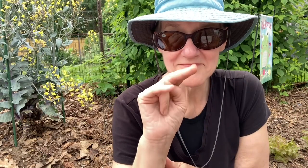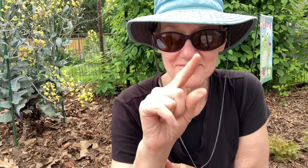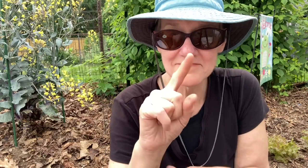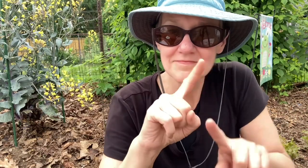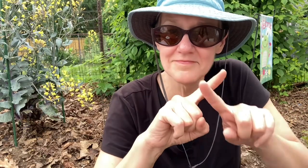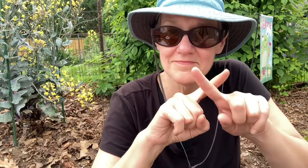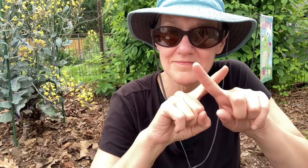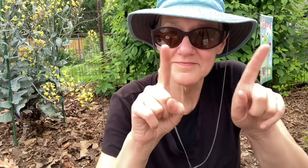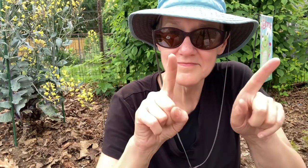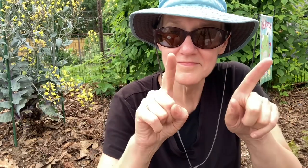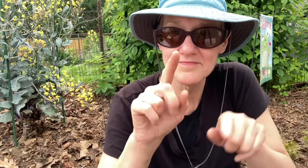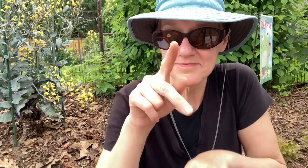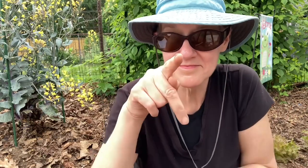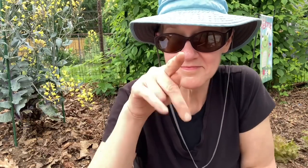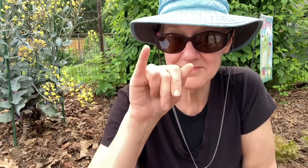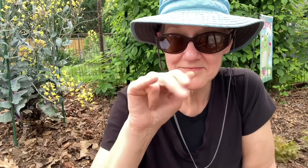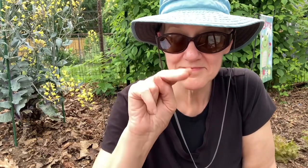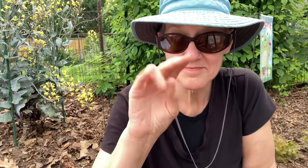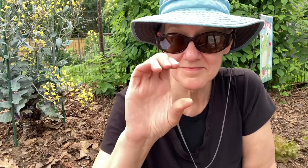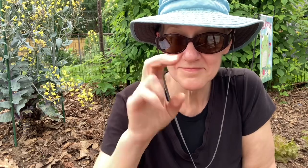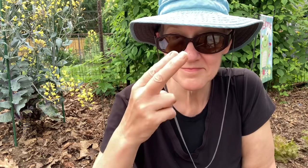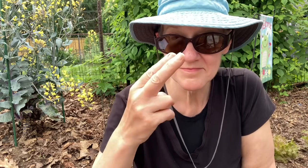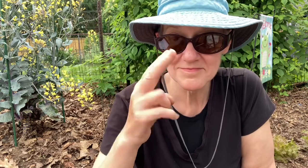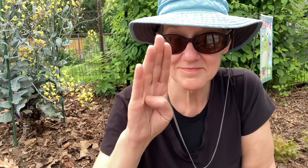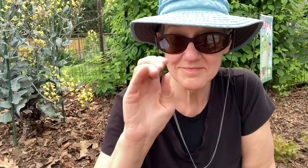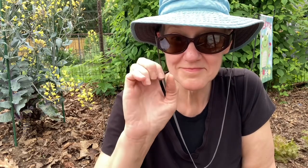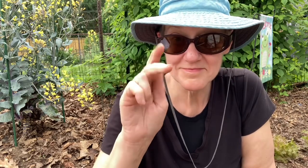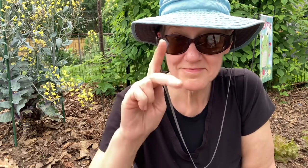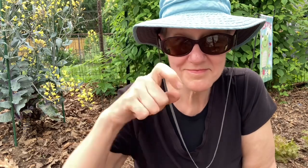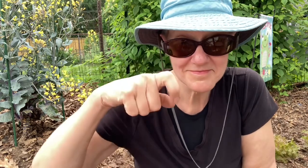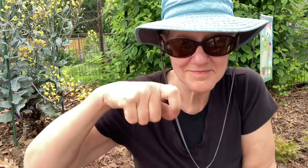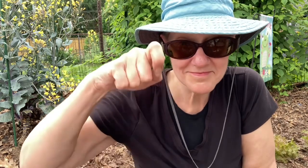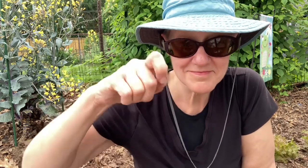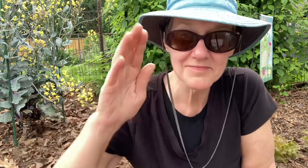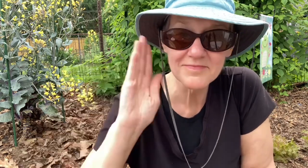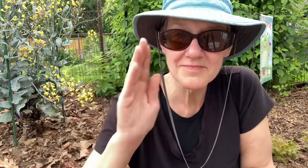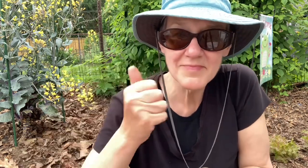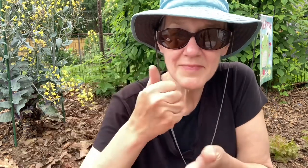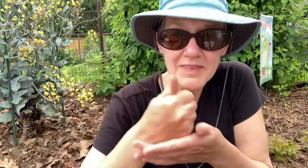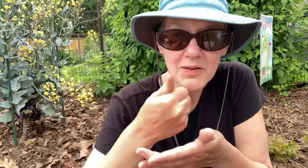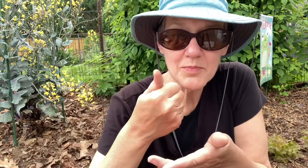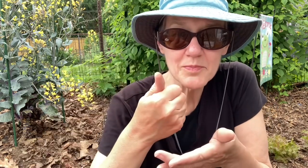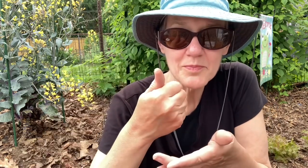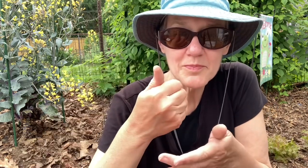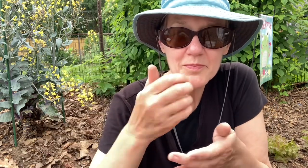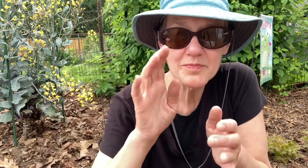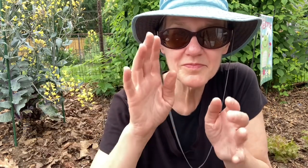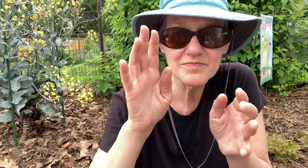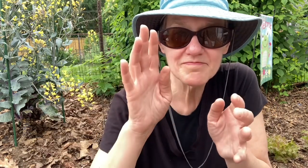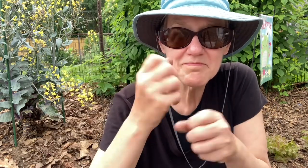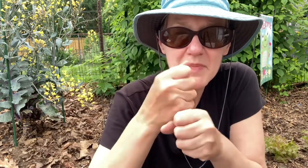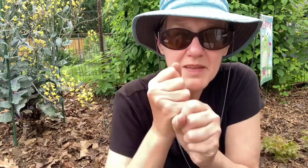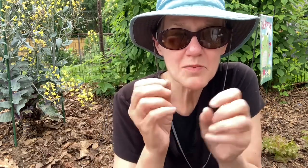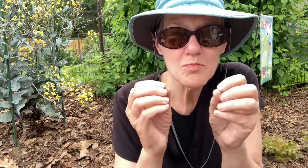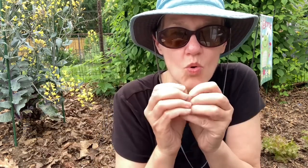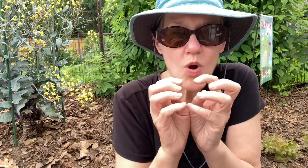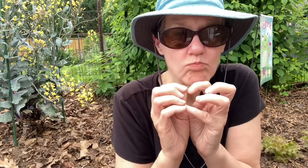Now, they don't require staking, but pinching back your basil will make a bushier, fuller